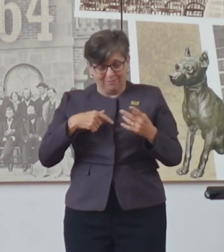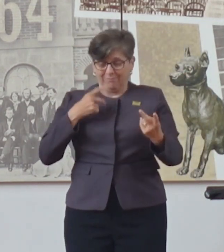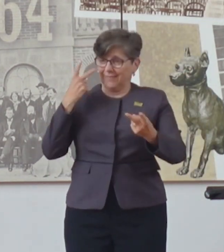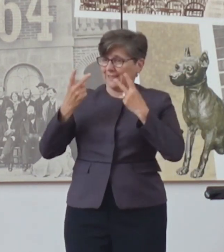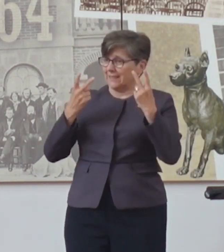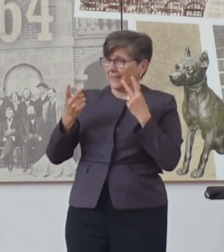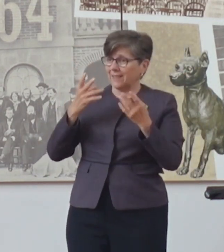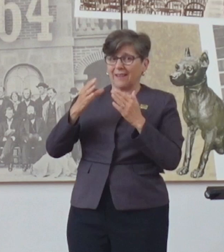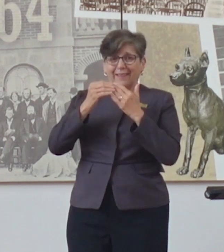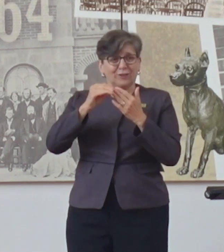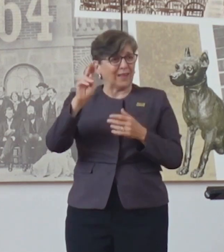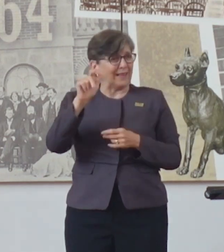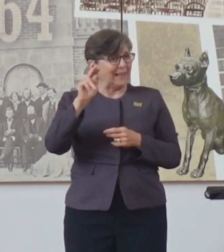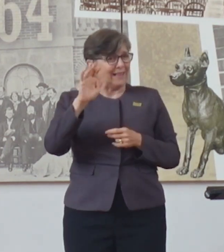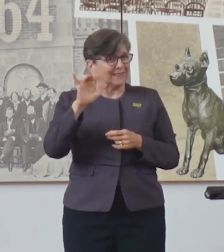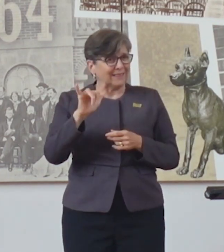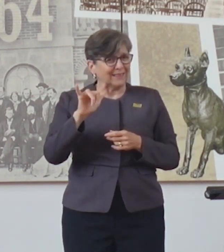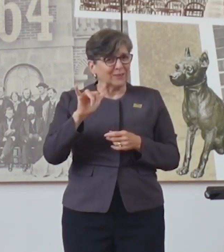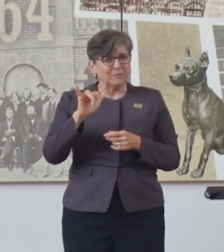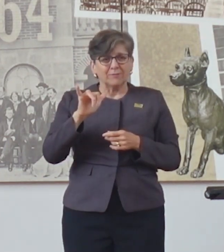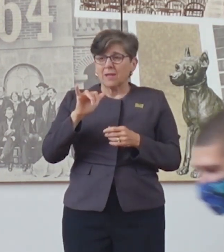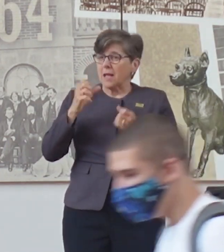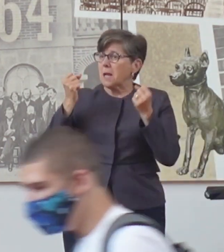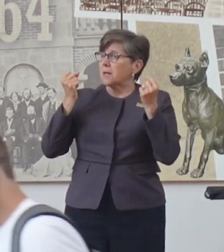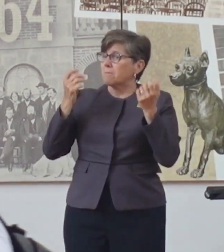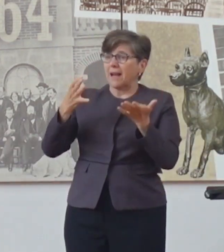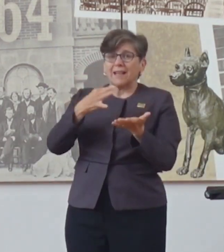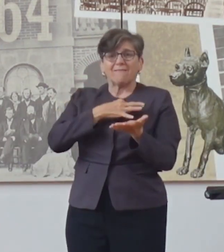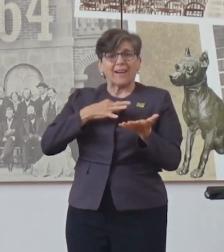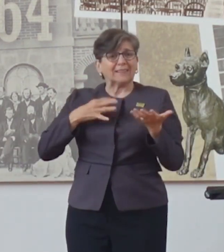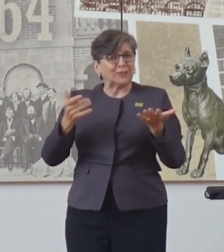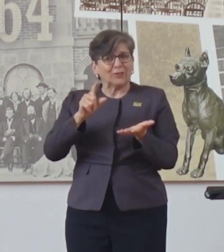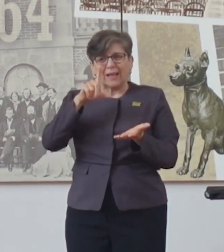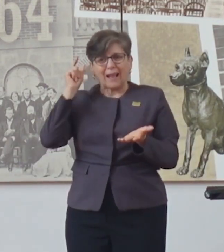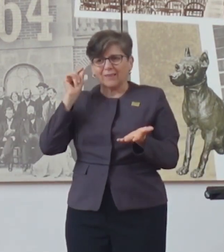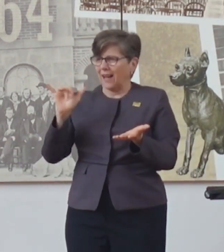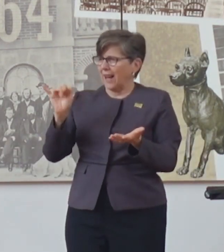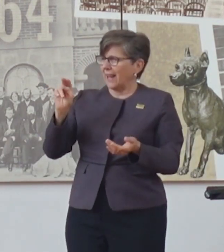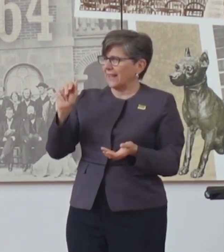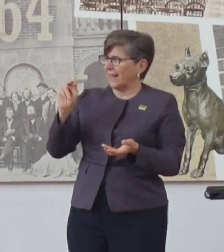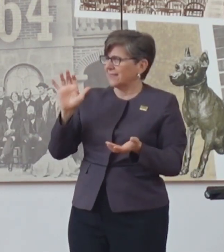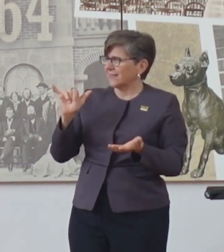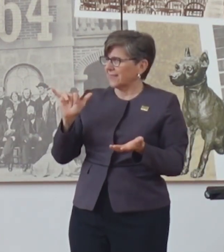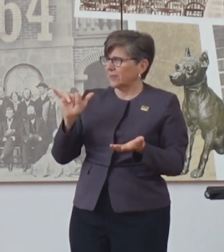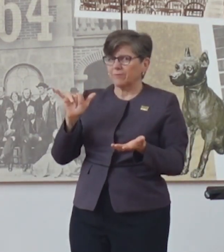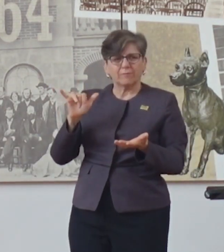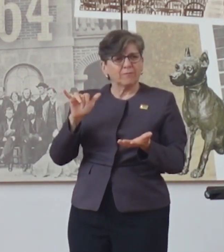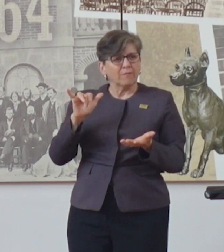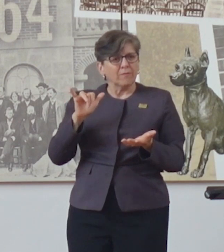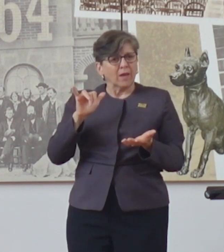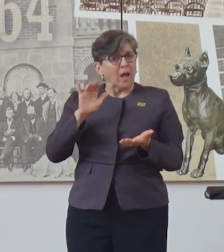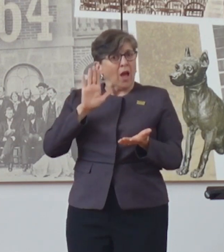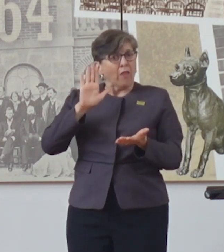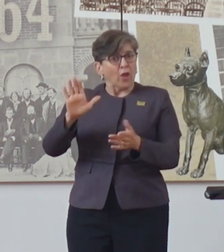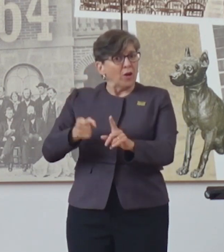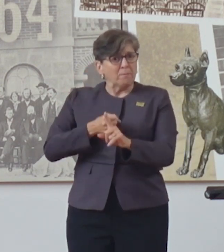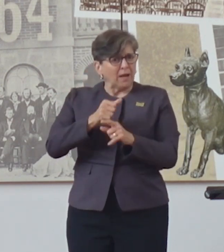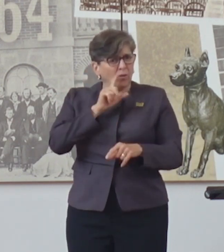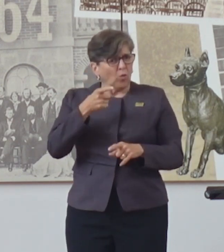And I also just have to share, because I see, you know, the leaders and the leadership displayed by Nancy. There are other faculty here at Gallaudet like